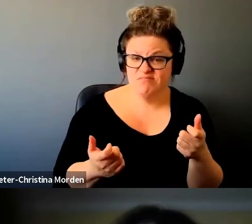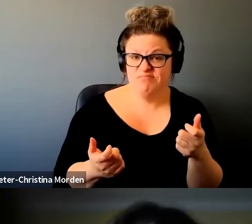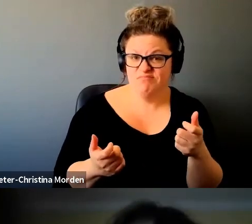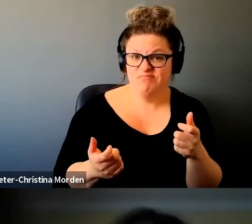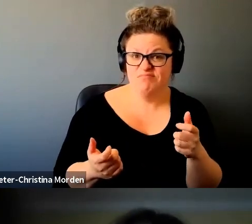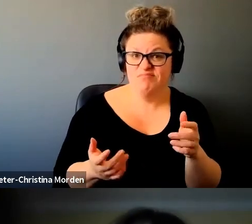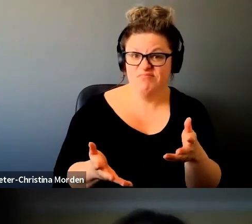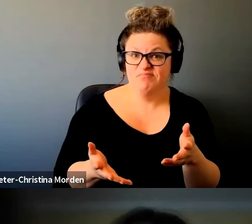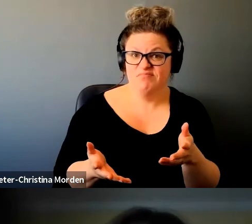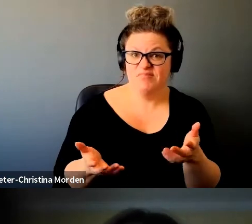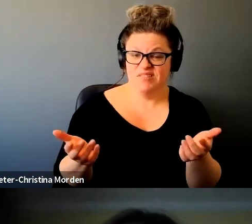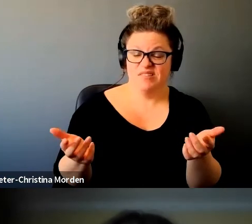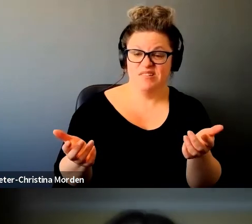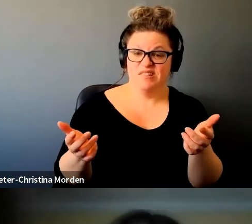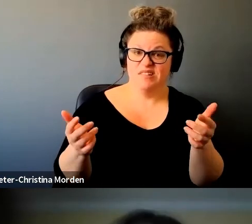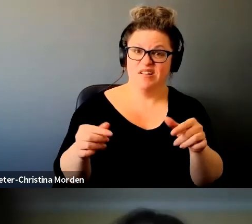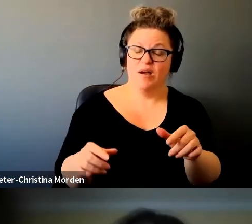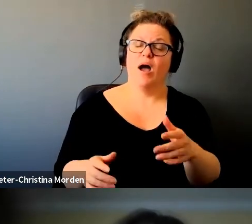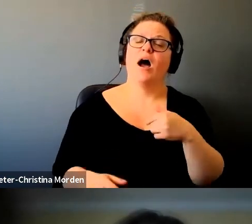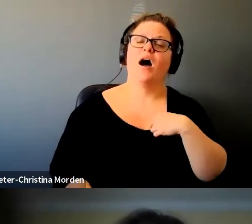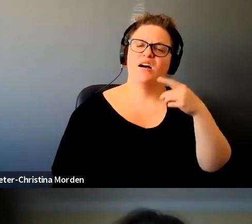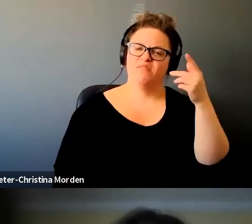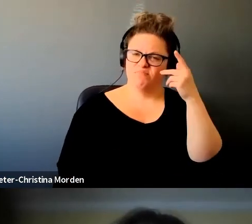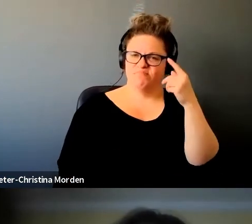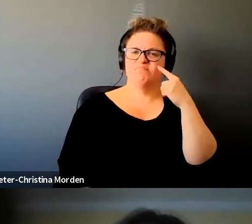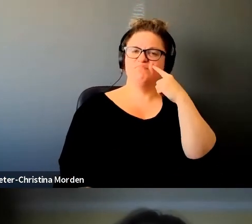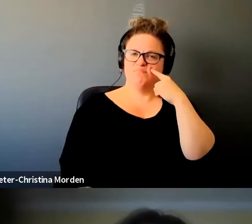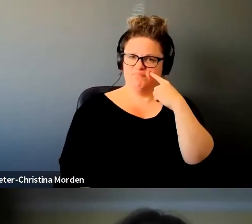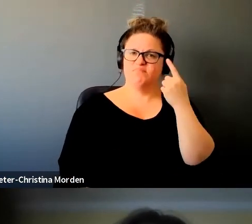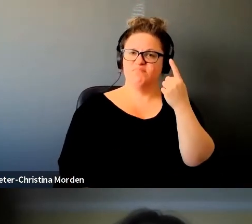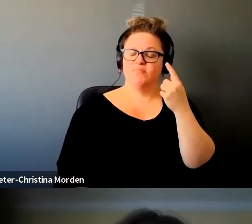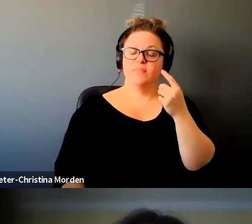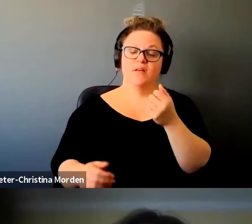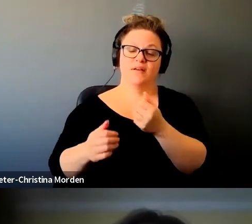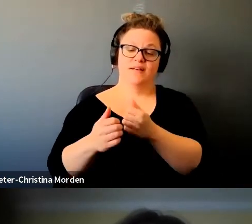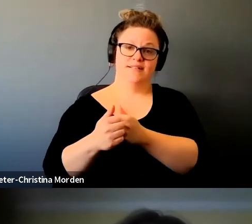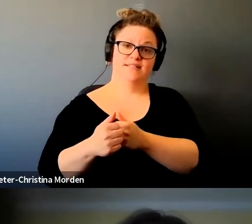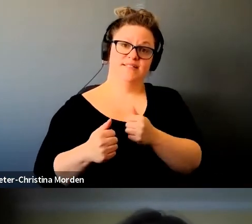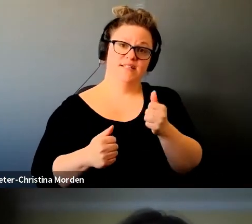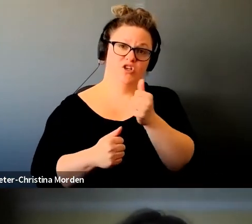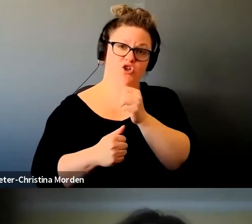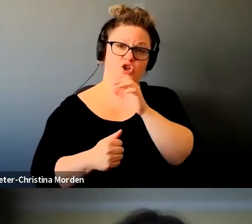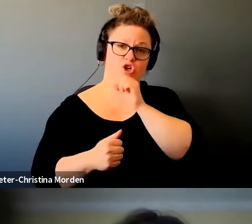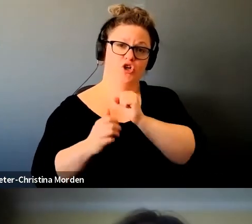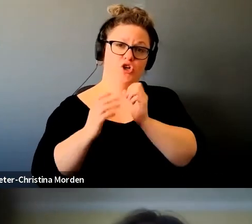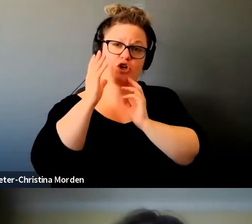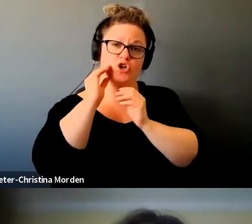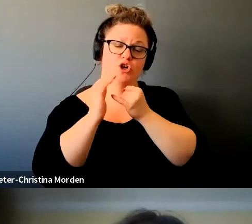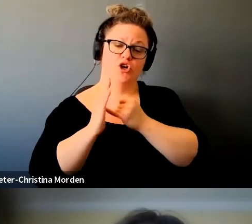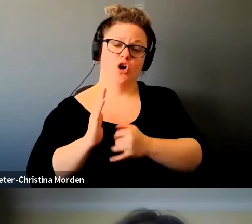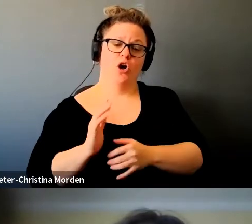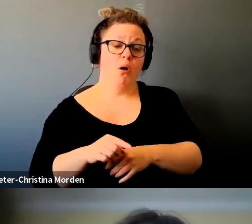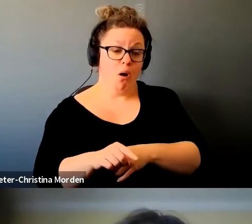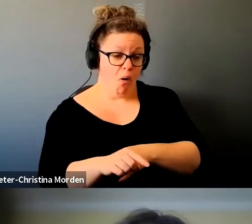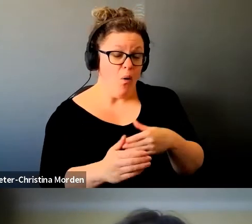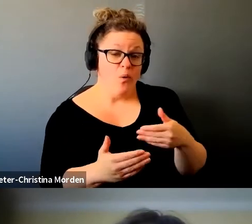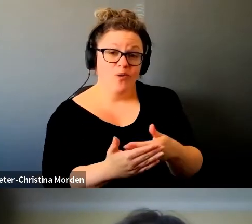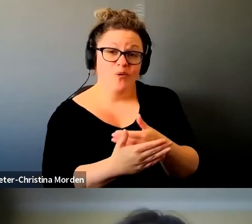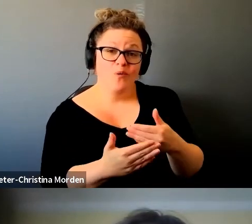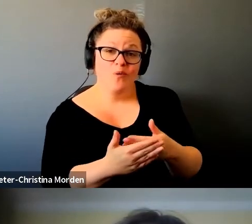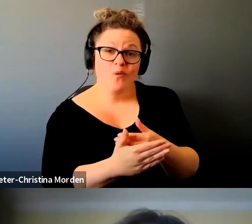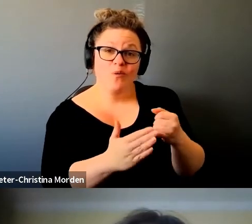I have seen too many instances of either senior artists wanting to exploit newbies for their